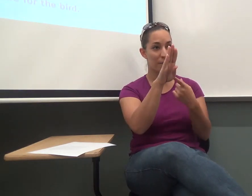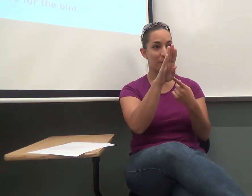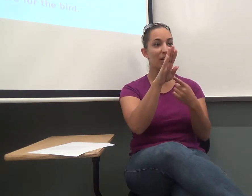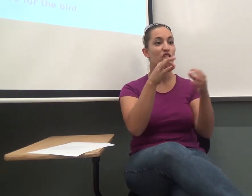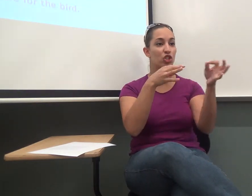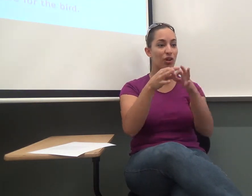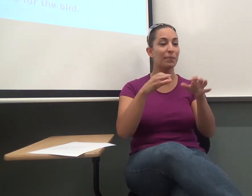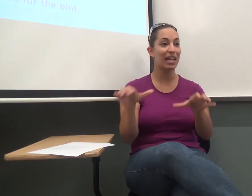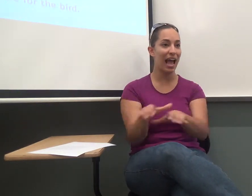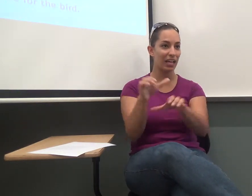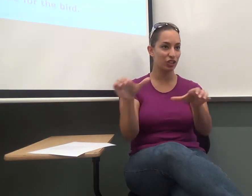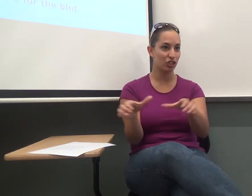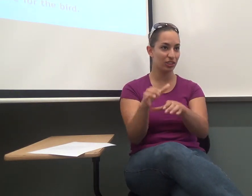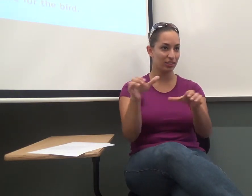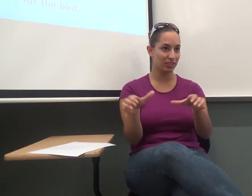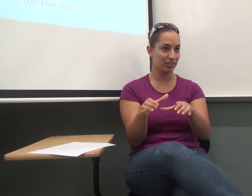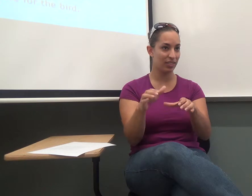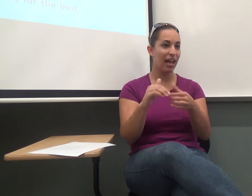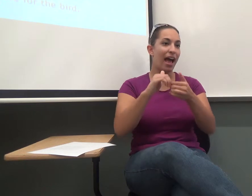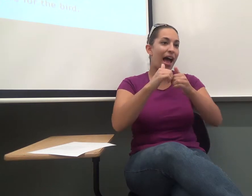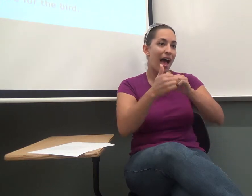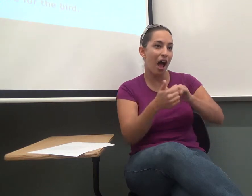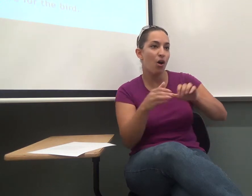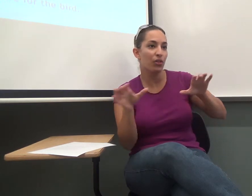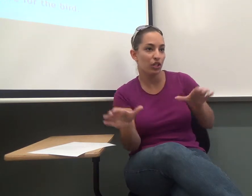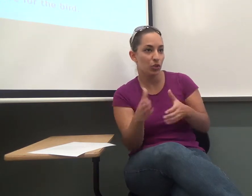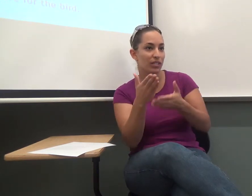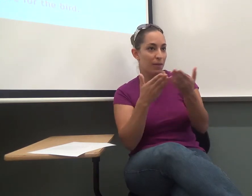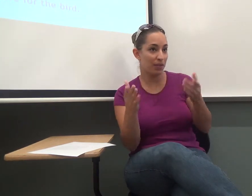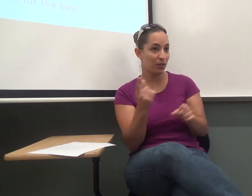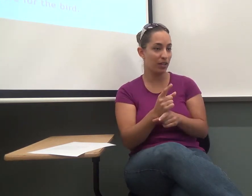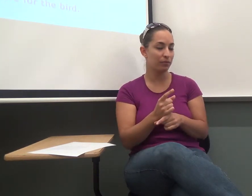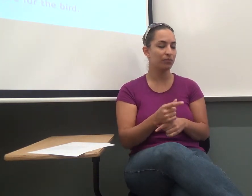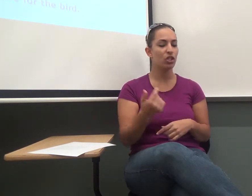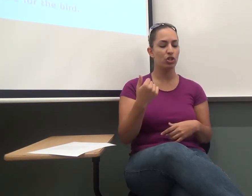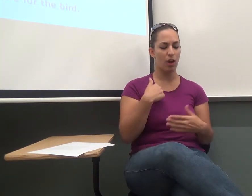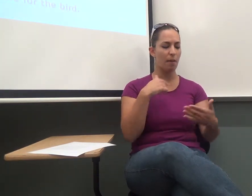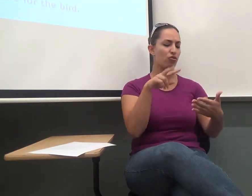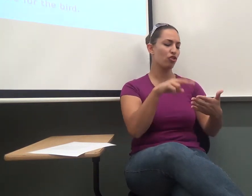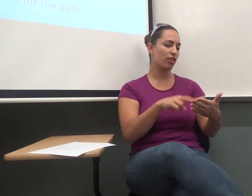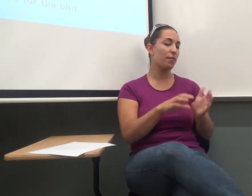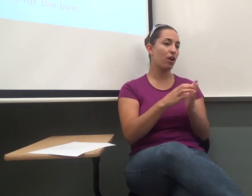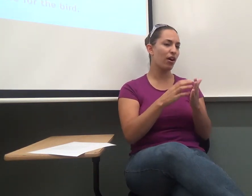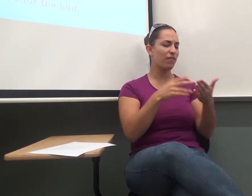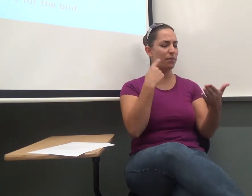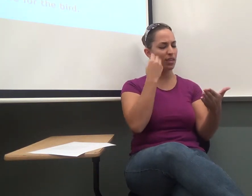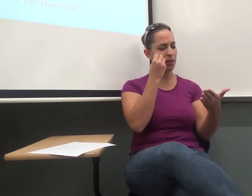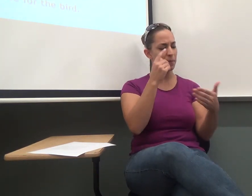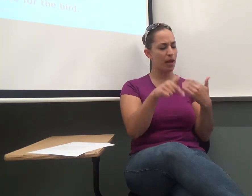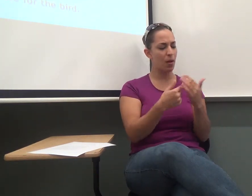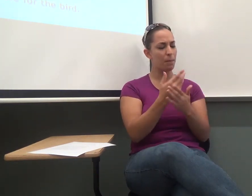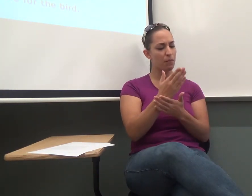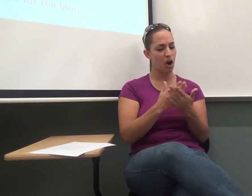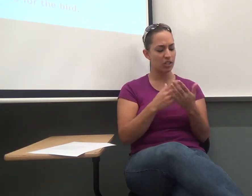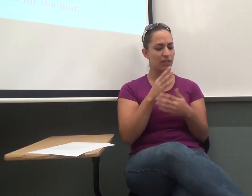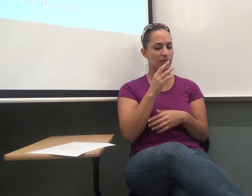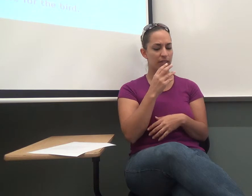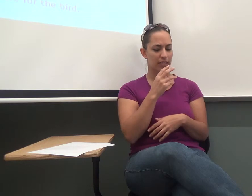I read through this paragraph and I'm thinking about parts of speech, right? I'm going, oh, well, wow, this is describing these birds. Okay, well,